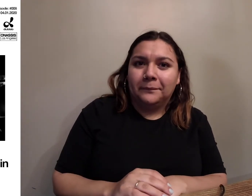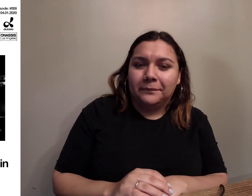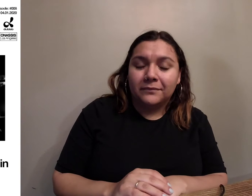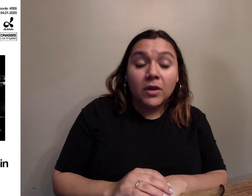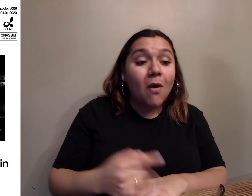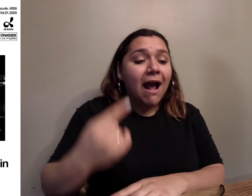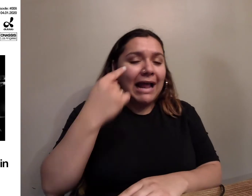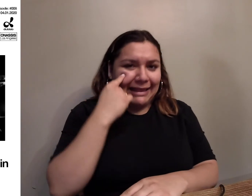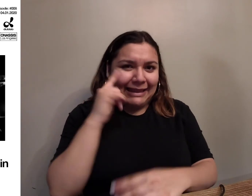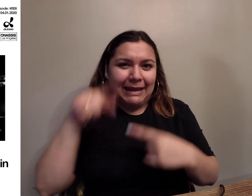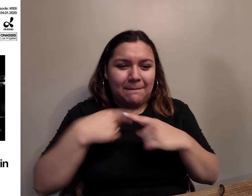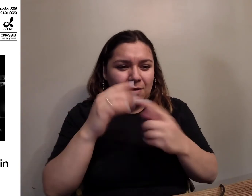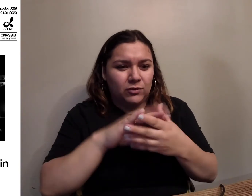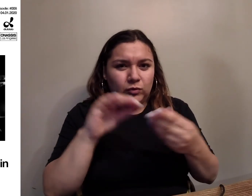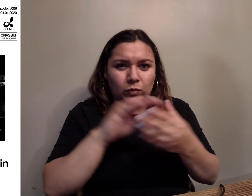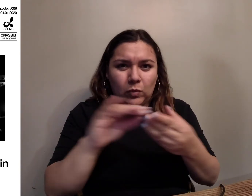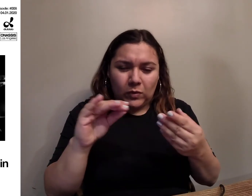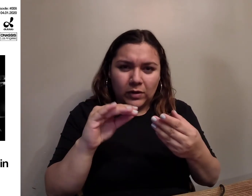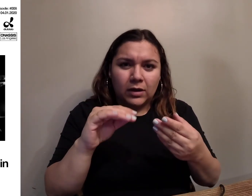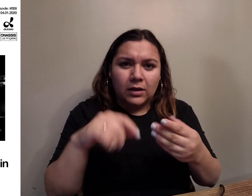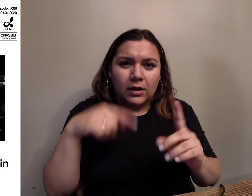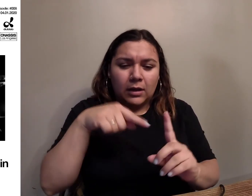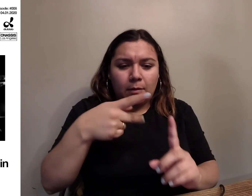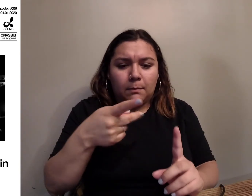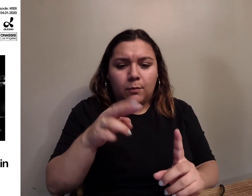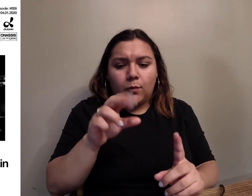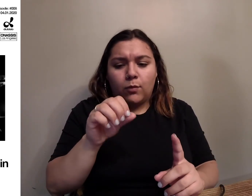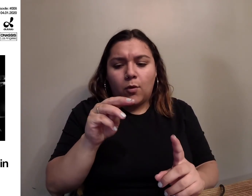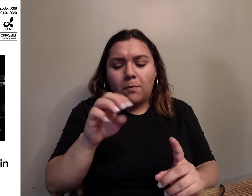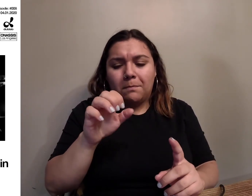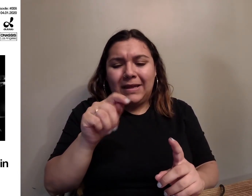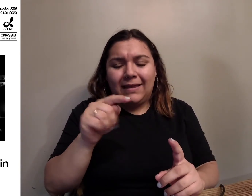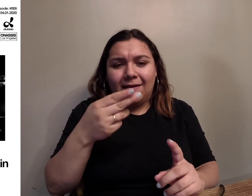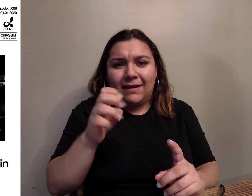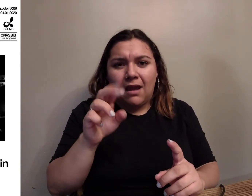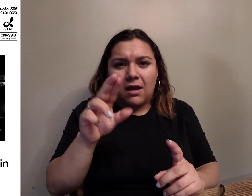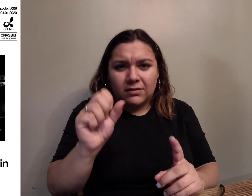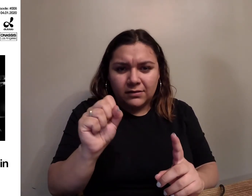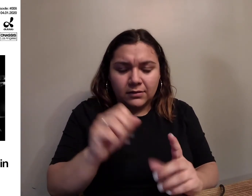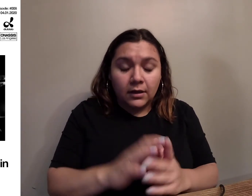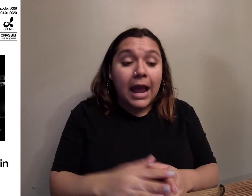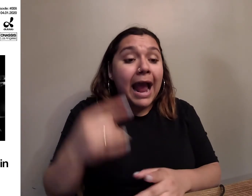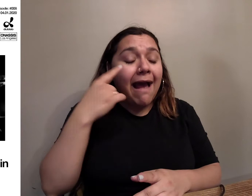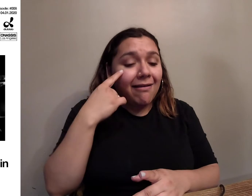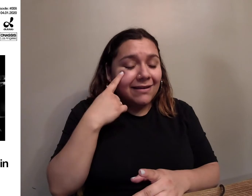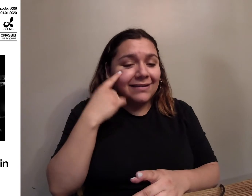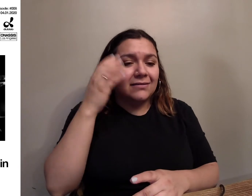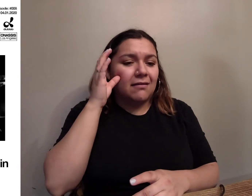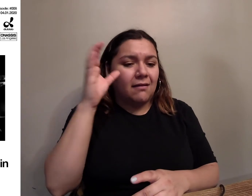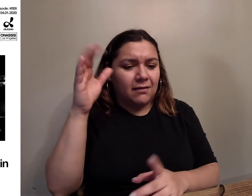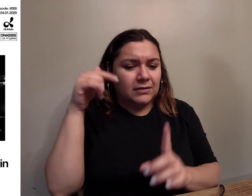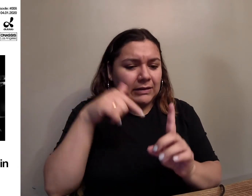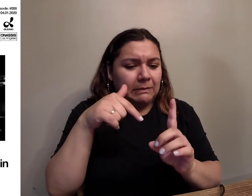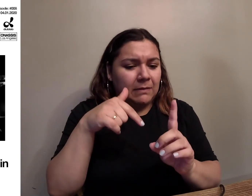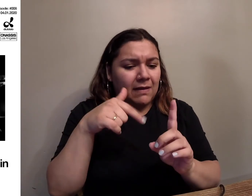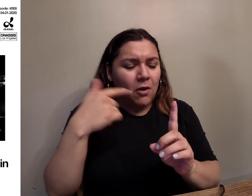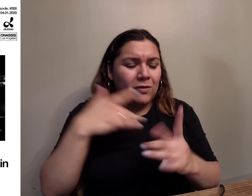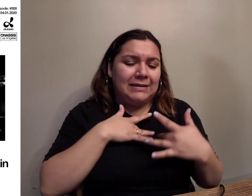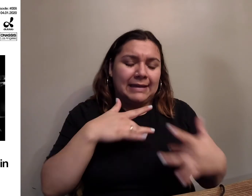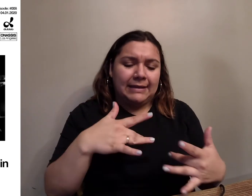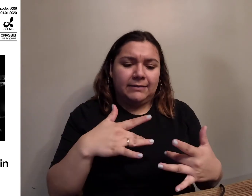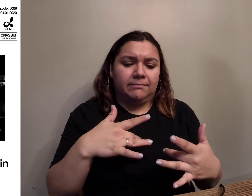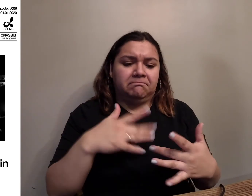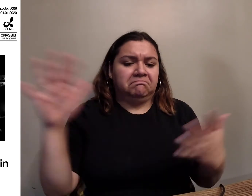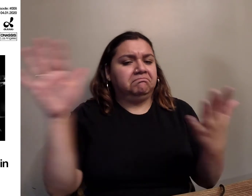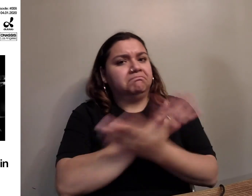so I think about that hope is, I think it's a concept that blinds us. I think that's